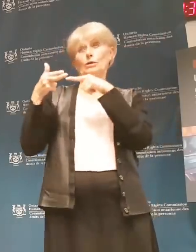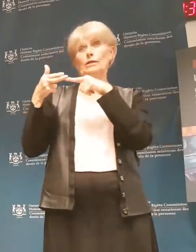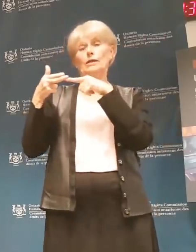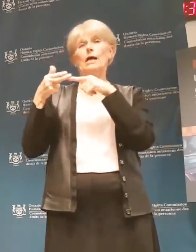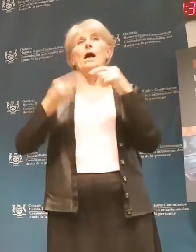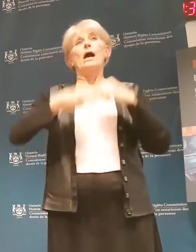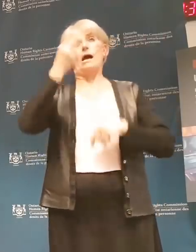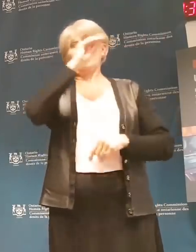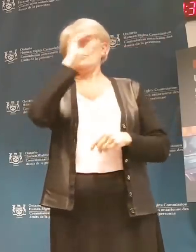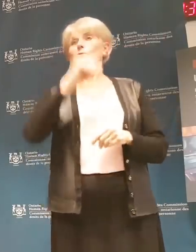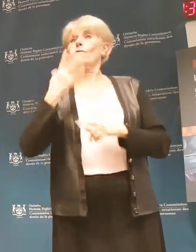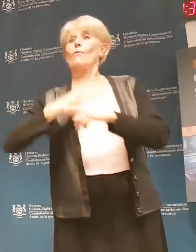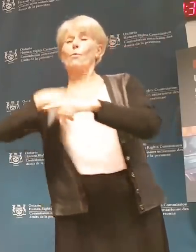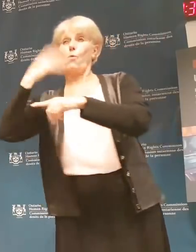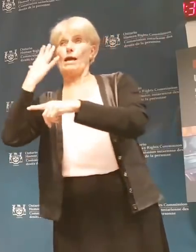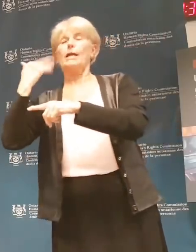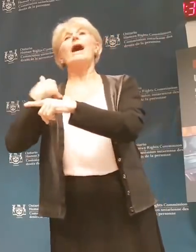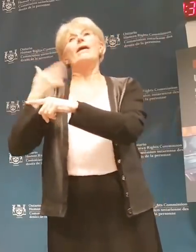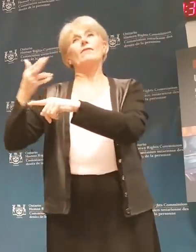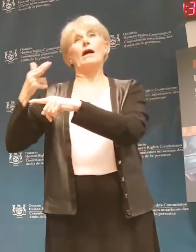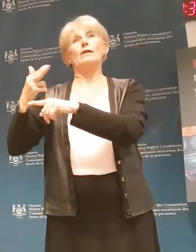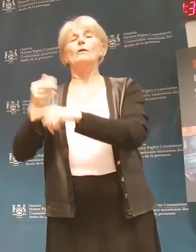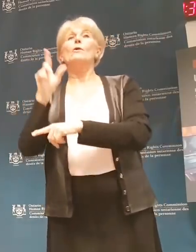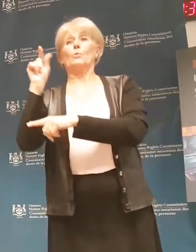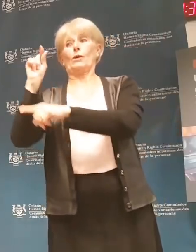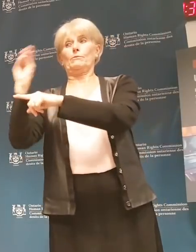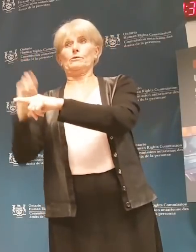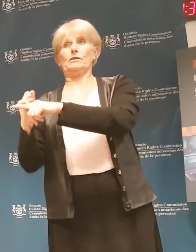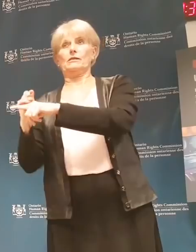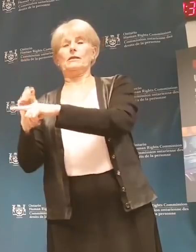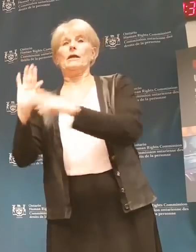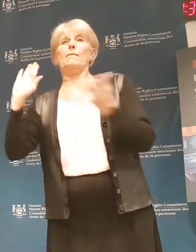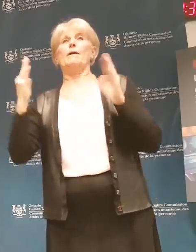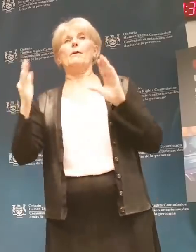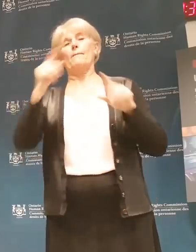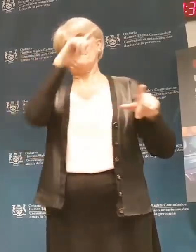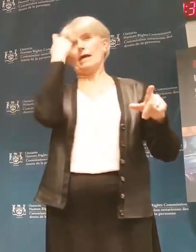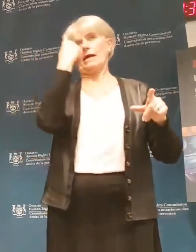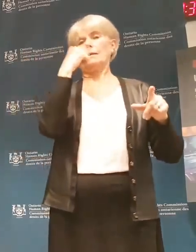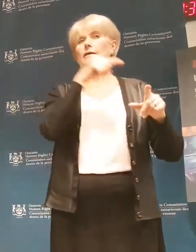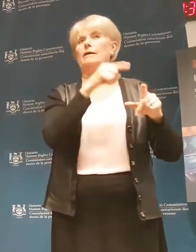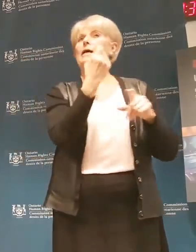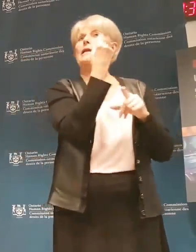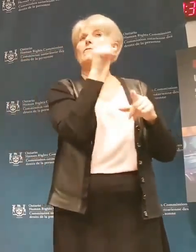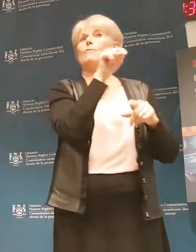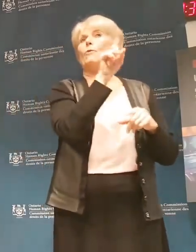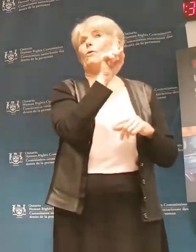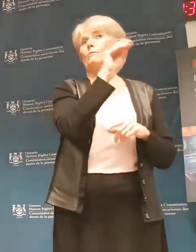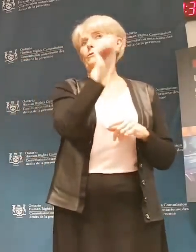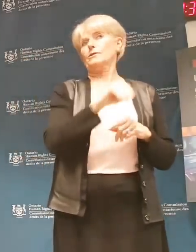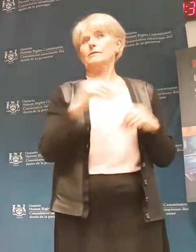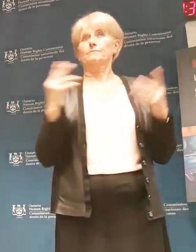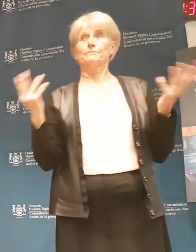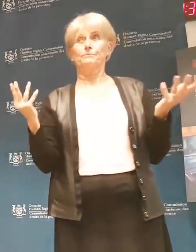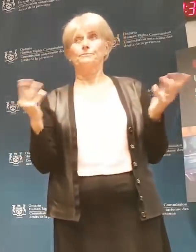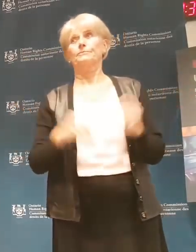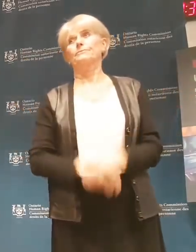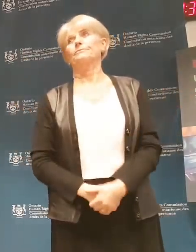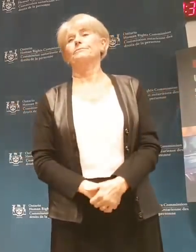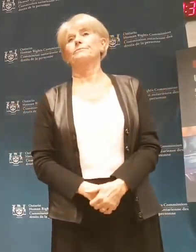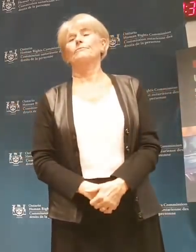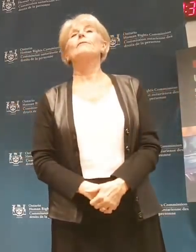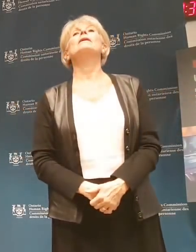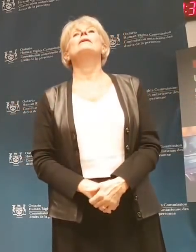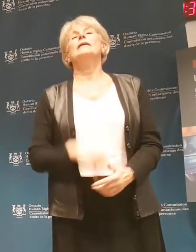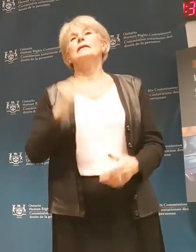a higher proportion of white people had a gun, 20%, than black people, 11.1%.